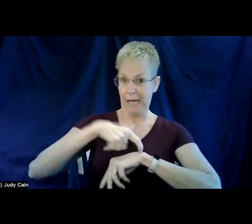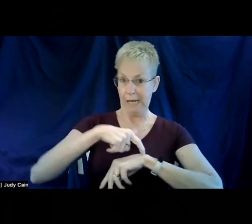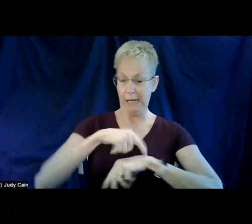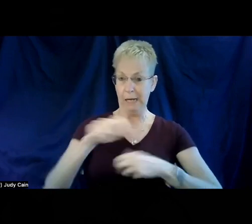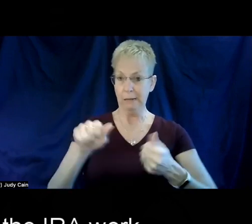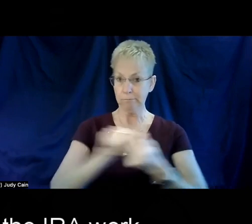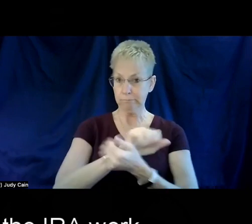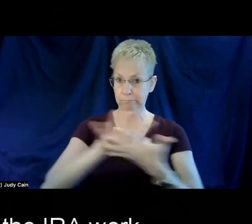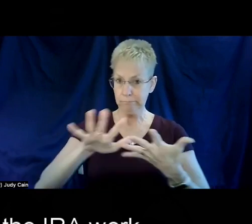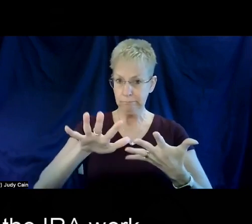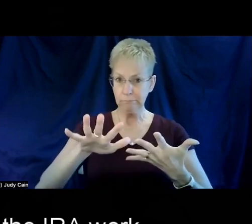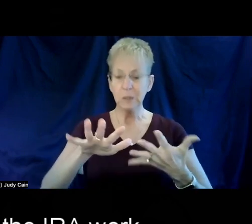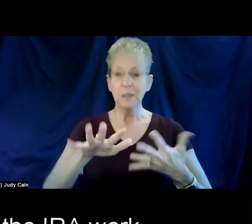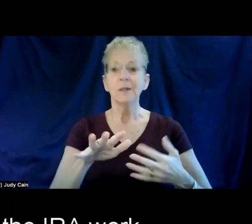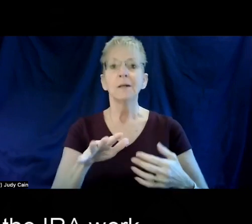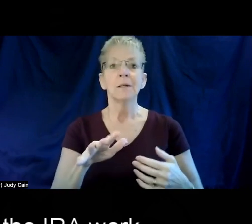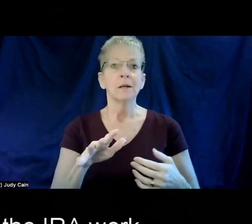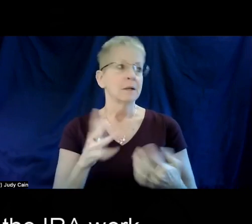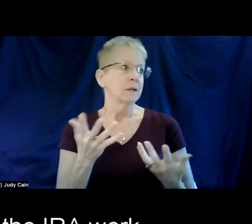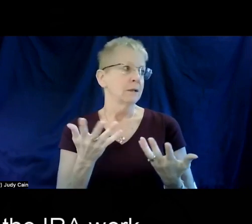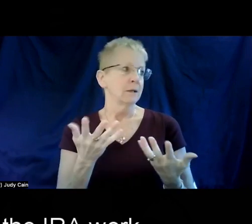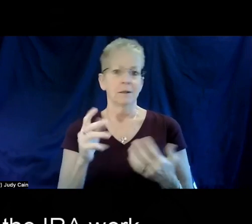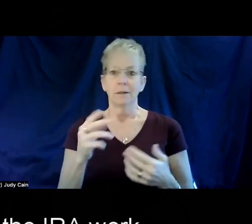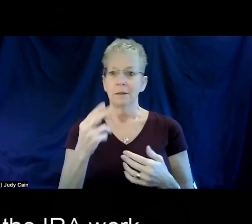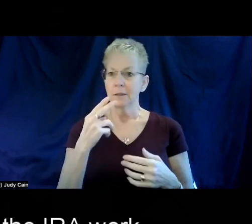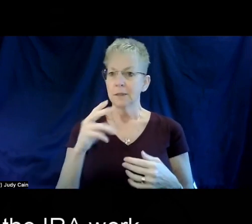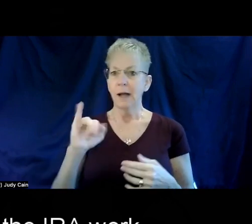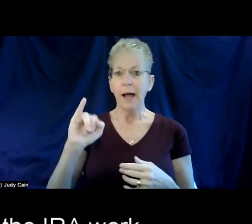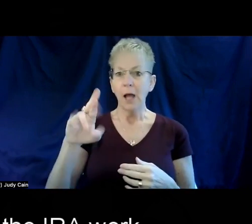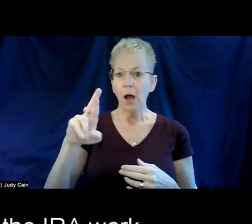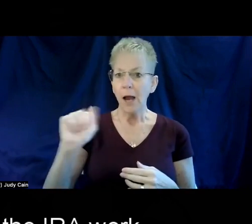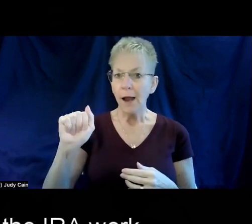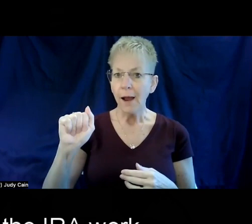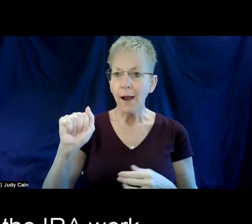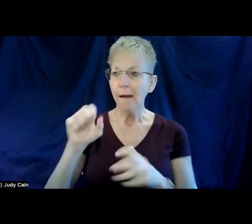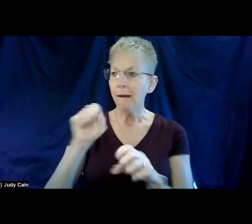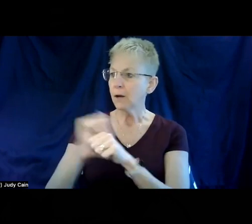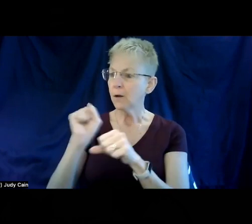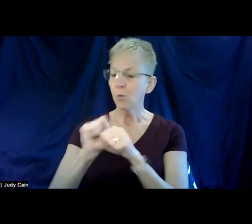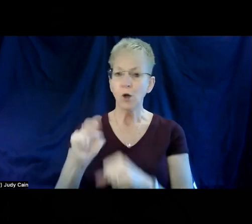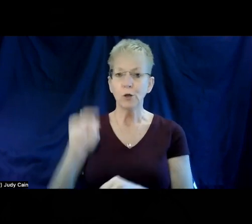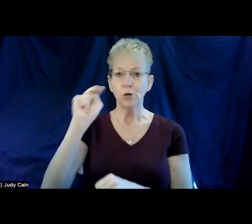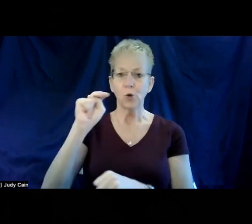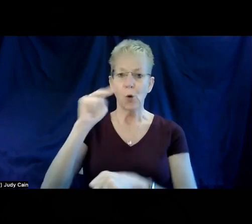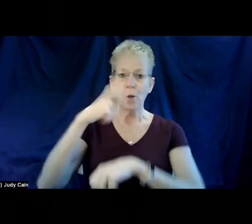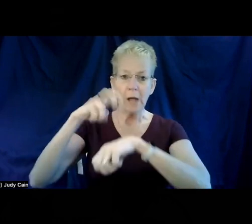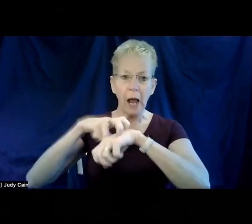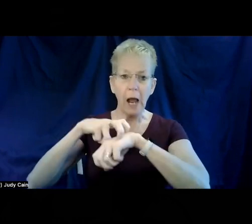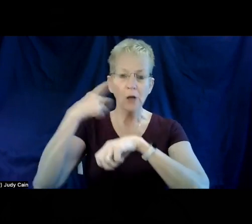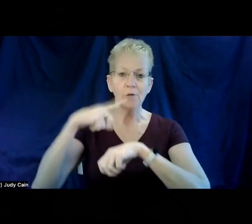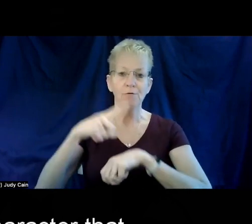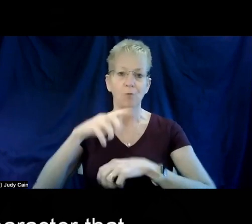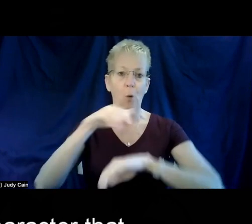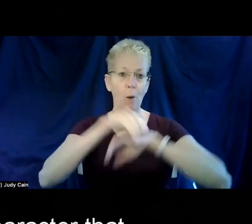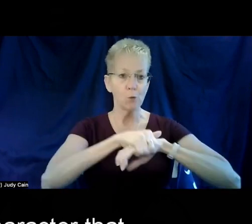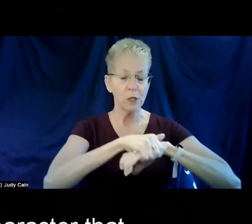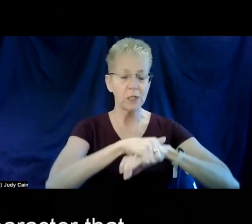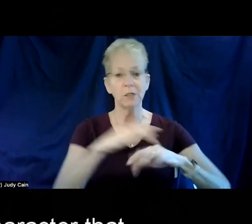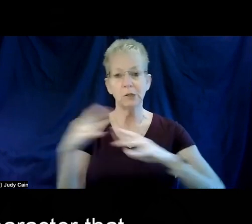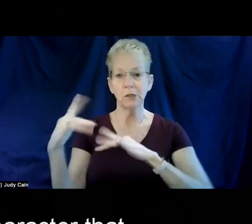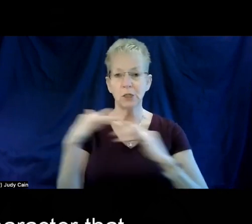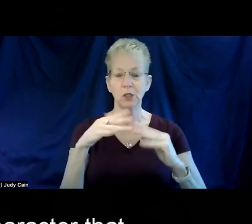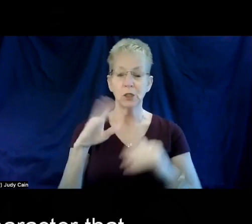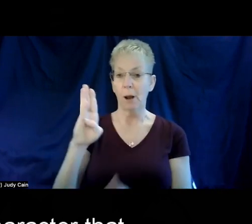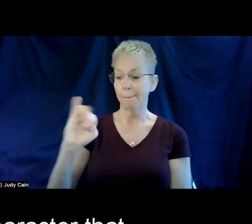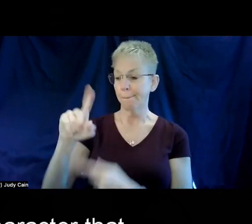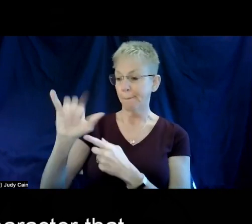uh, how the Nazis and the IRA worked together in Northern Ireland to cause trouble for the British. And Billy is